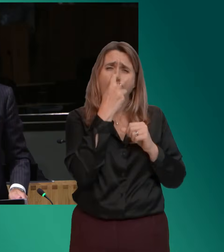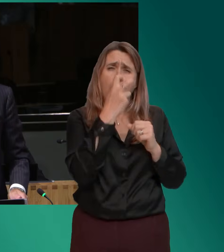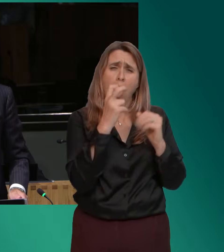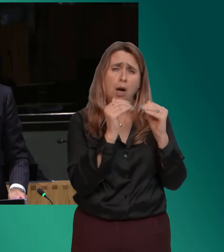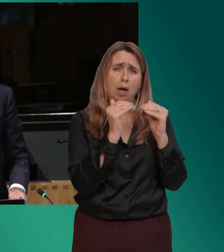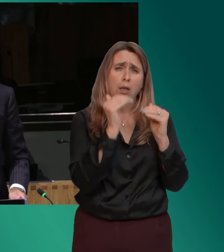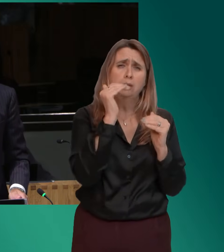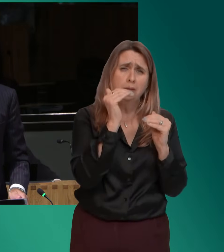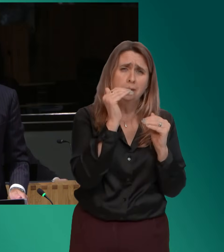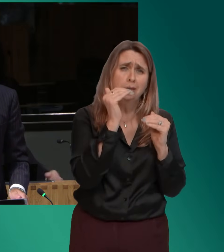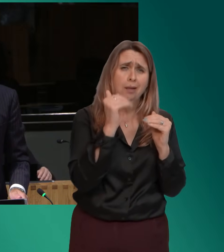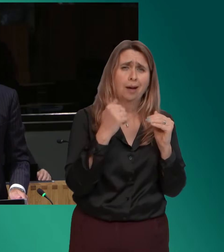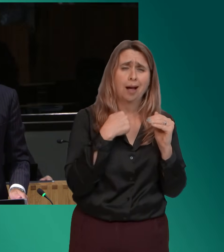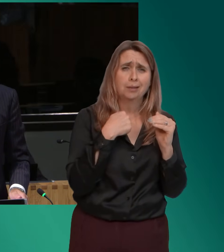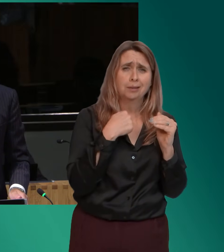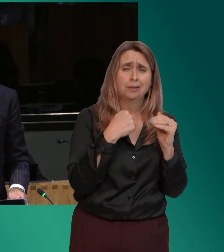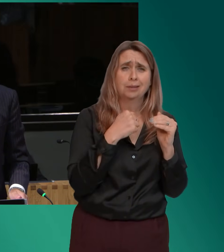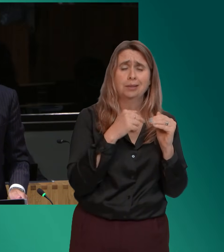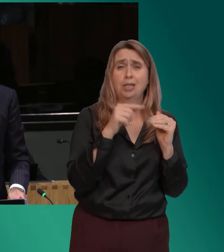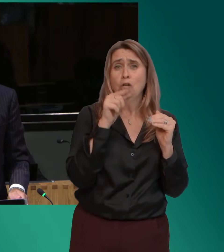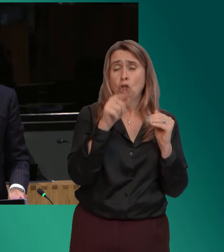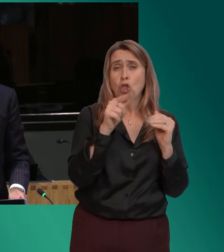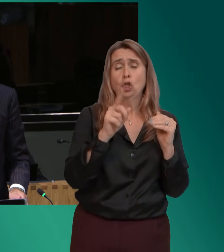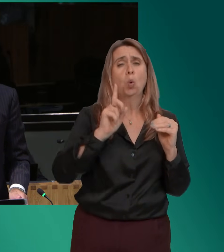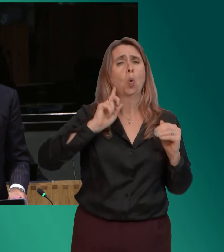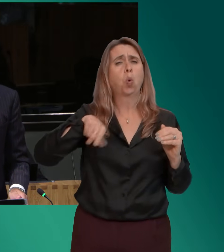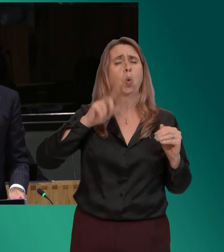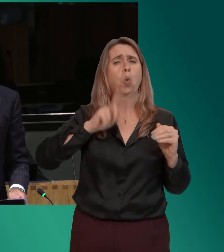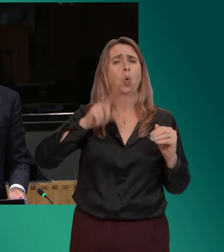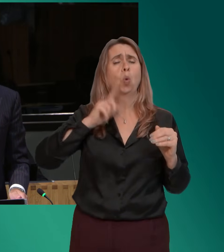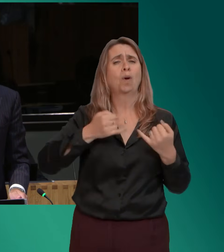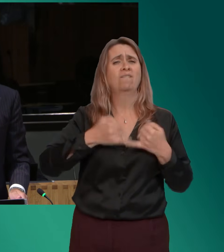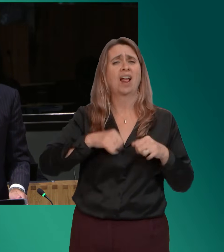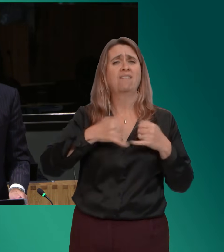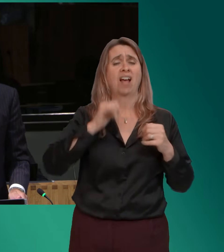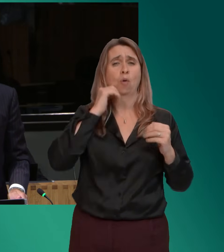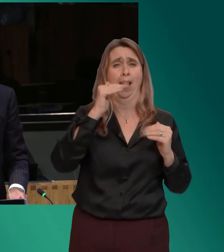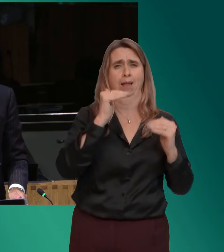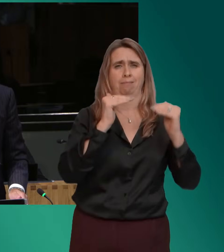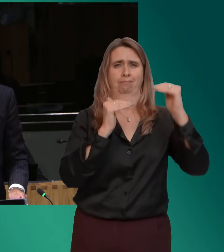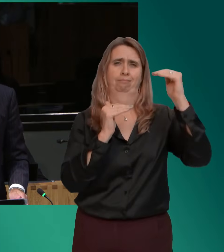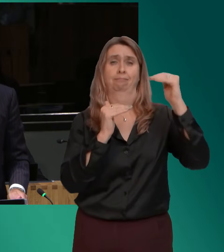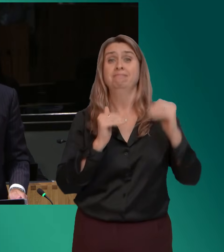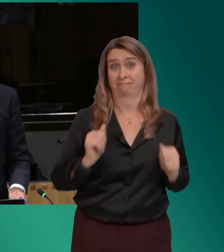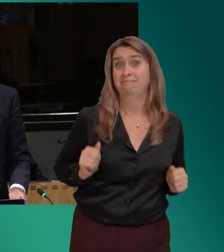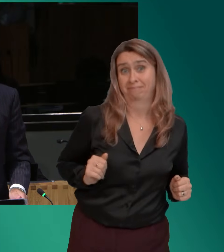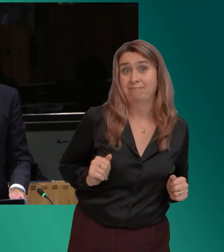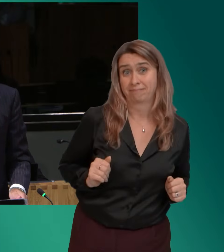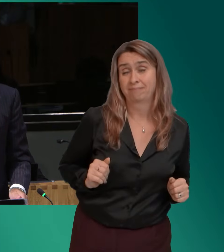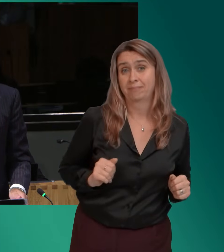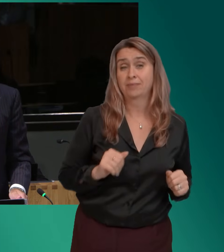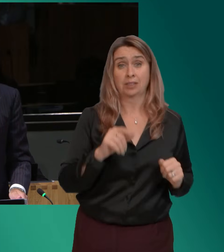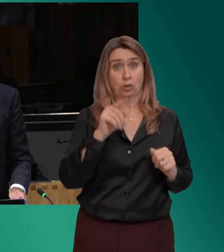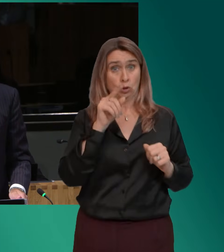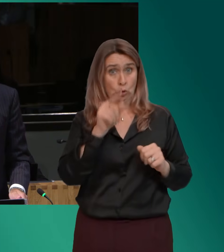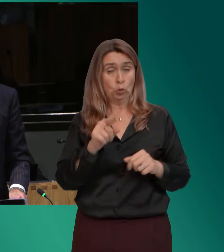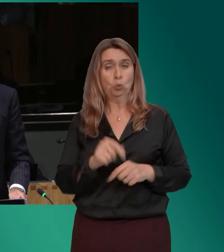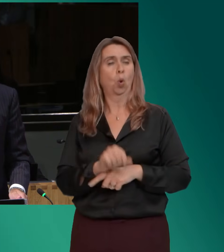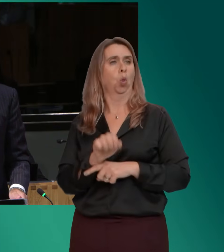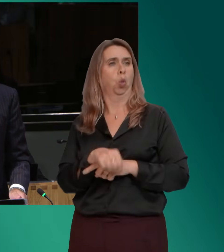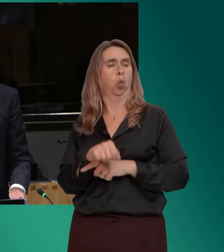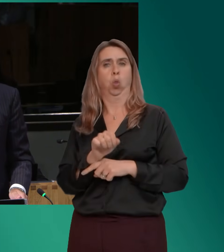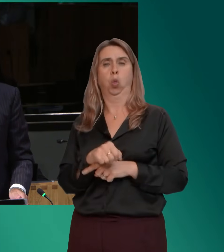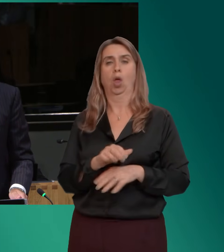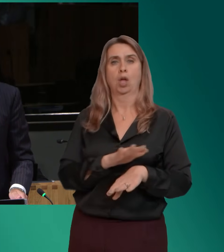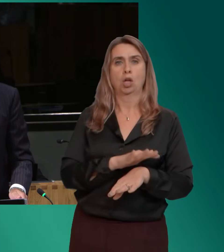be eroded when you do not stick to your policies and when you do not show determination to put the people of